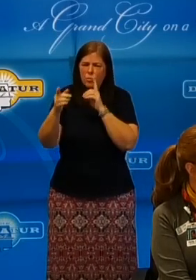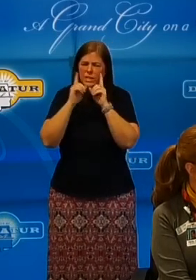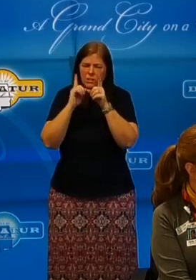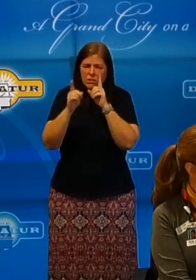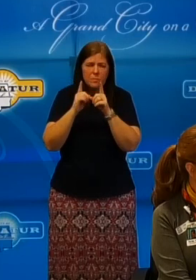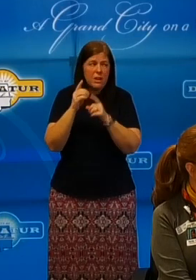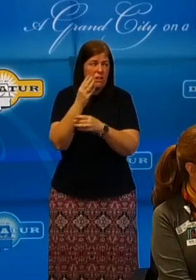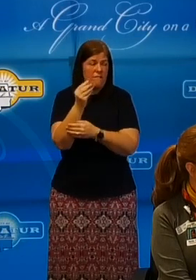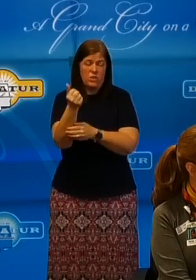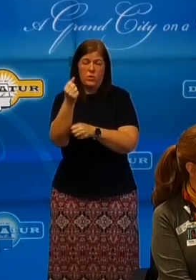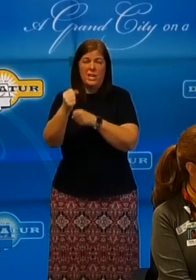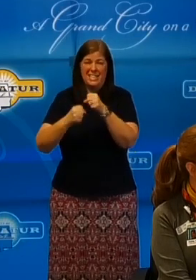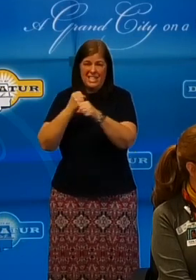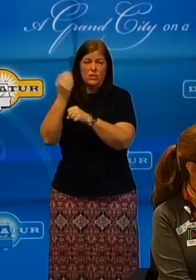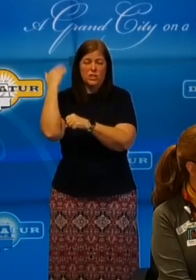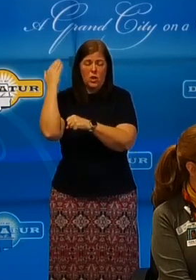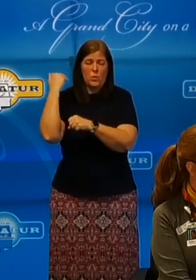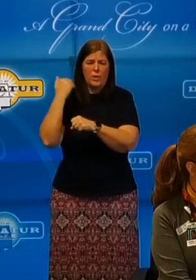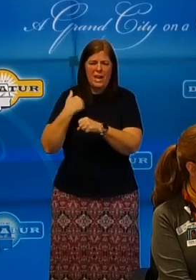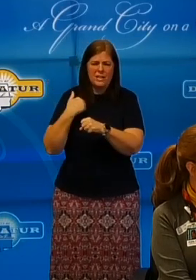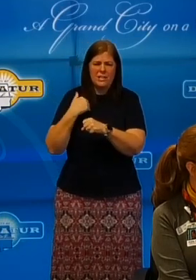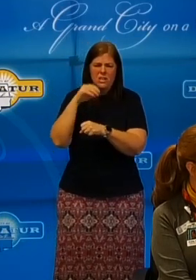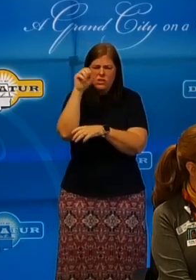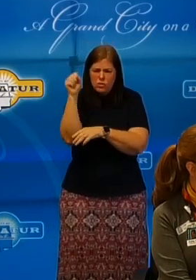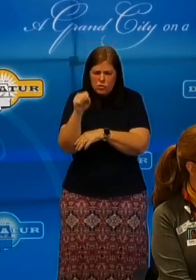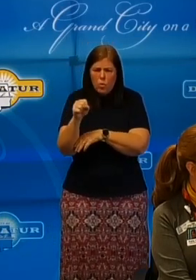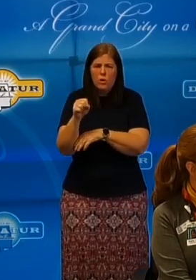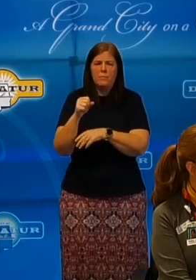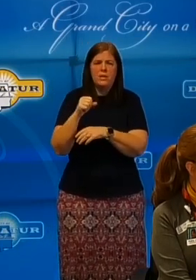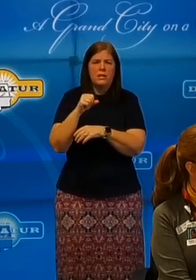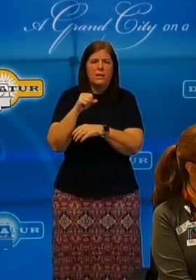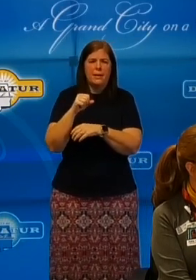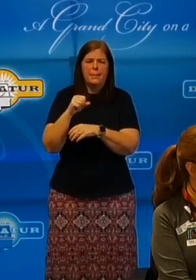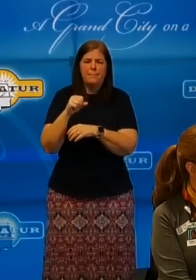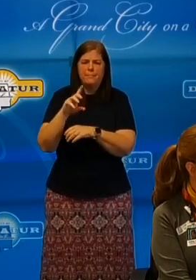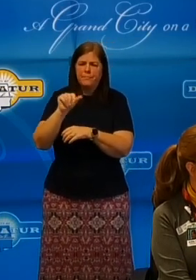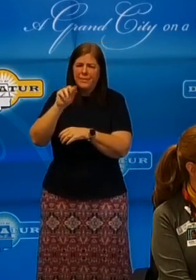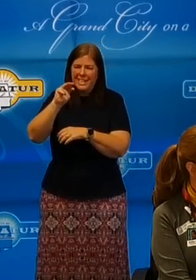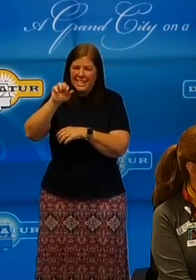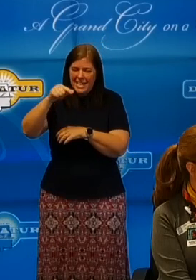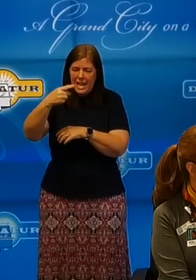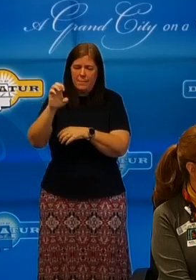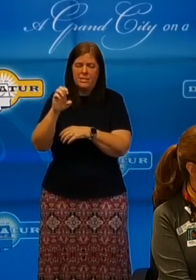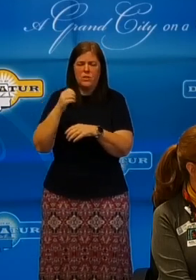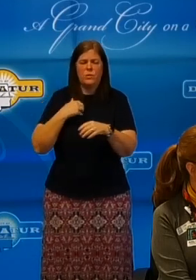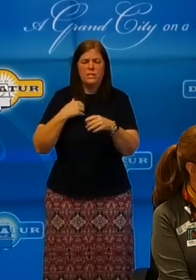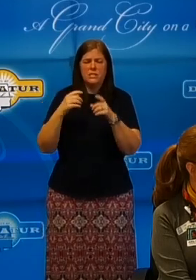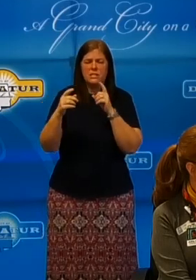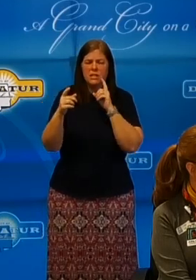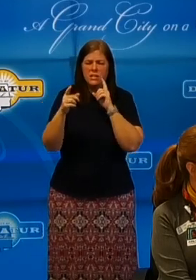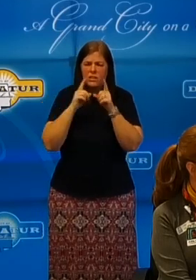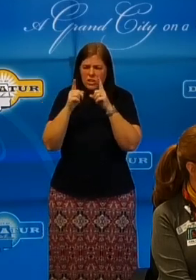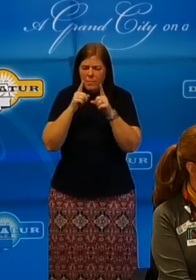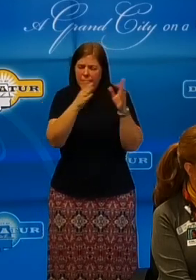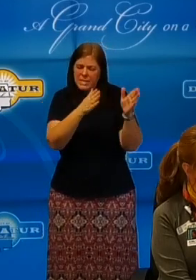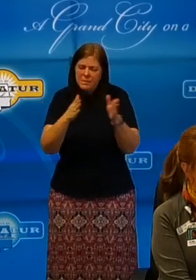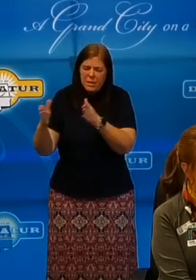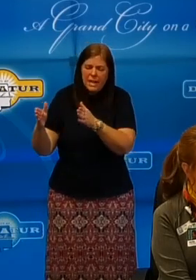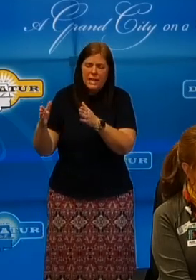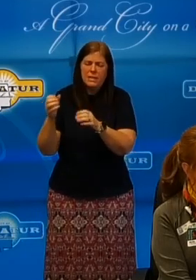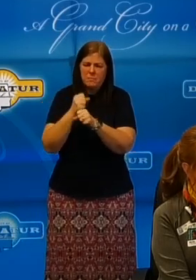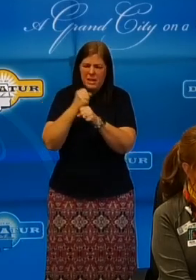when we had our storm and the wind damage several years ago. We had our meeting afterward, and we really nailed down this plan for all the councilmen and